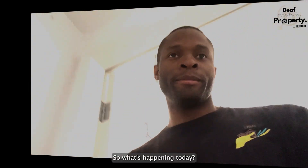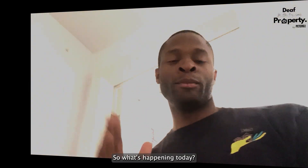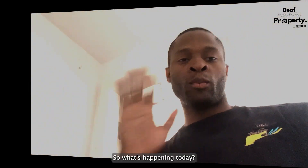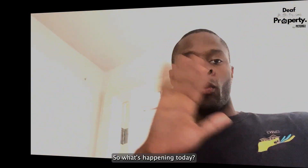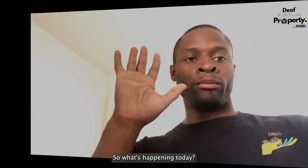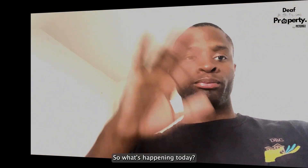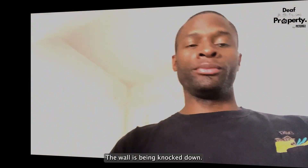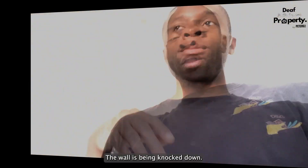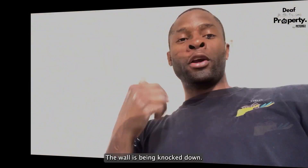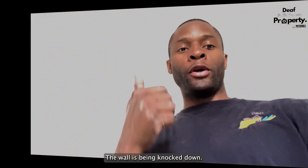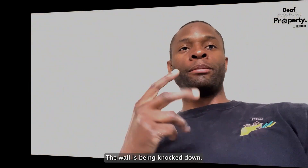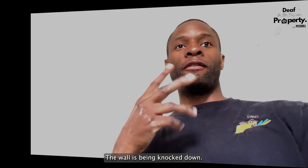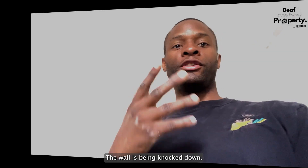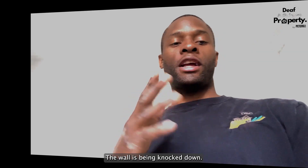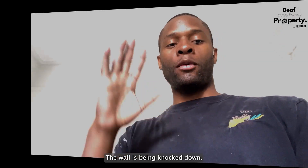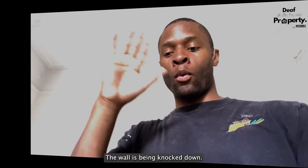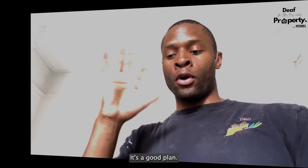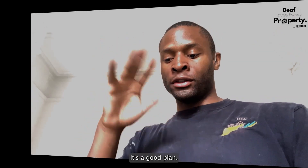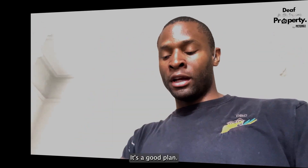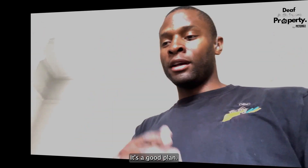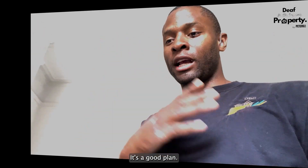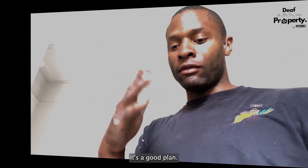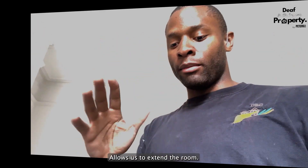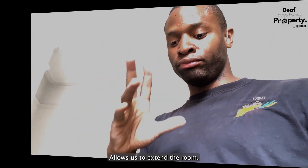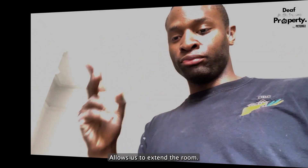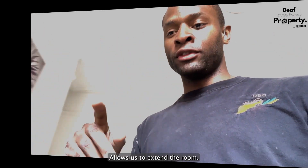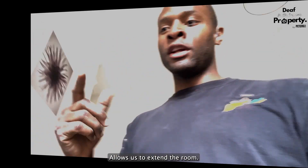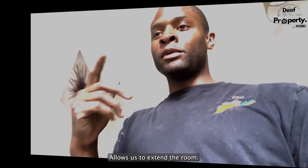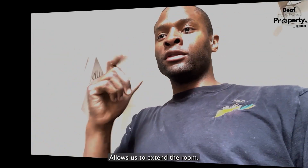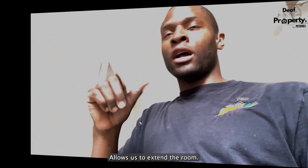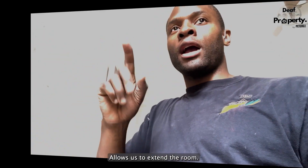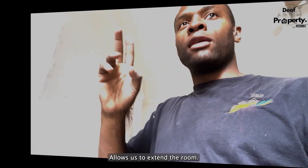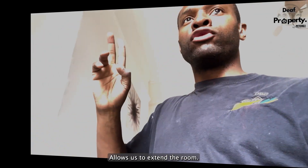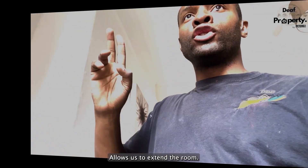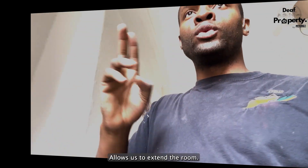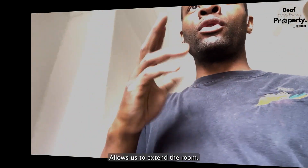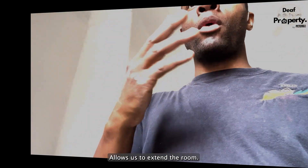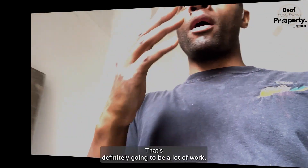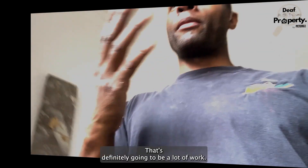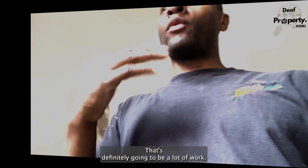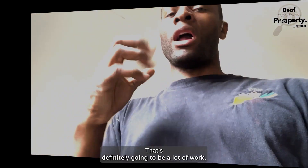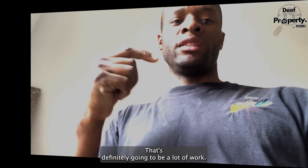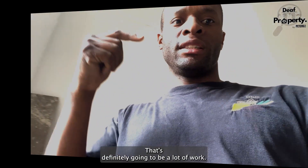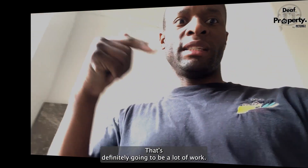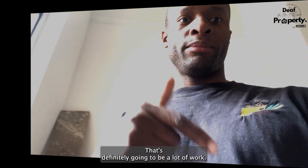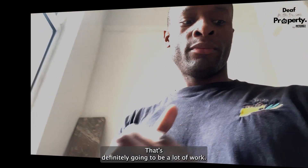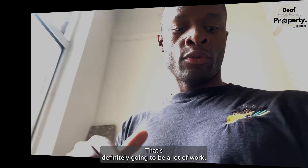So what's happening today? The wall is being knocked down. It's a good plan. It allows us to extend the room. But it's definitely going to be